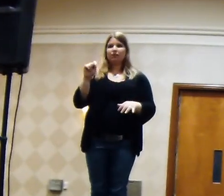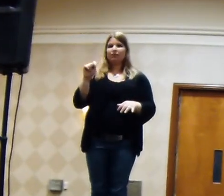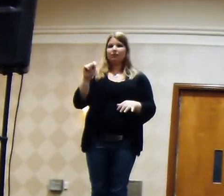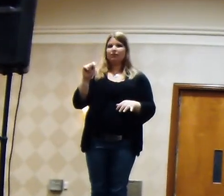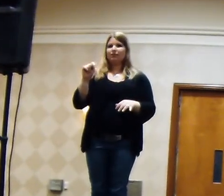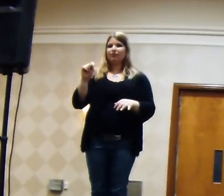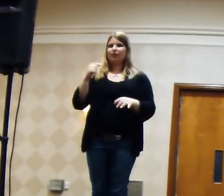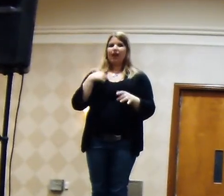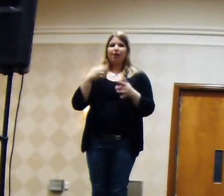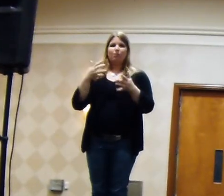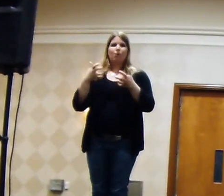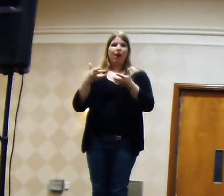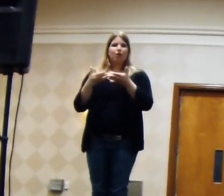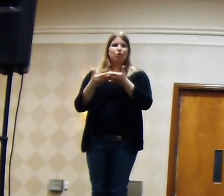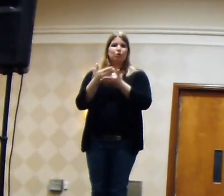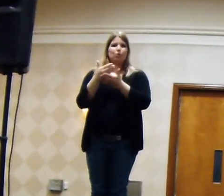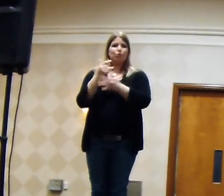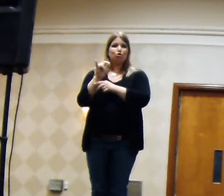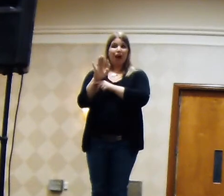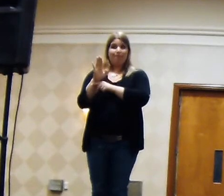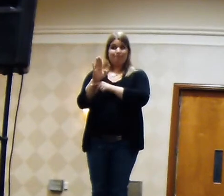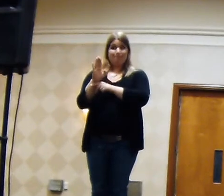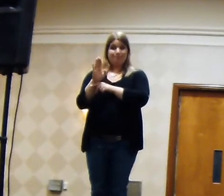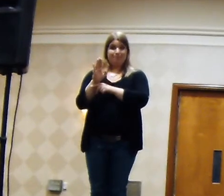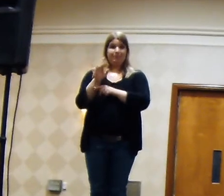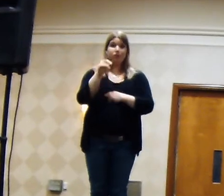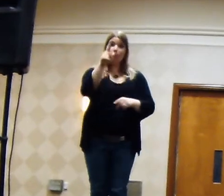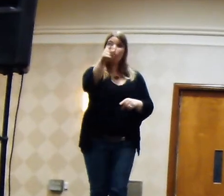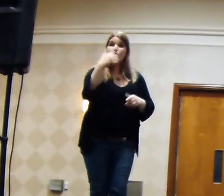job. So hopefully. If you have any scripts, just send